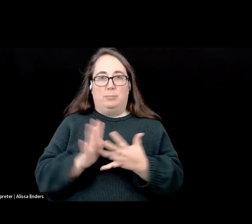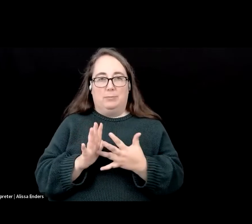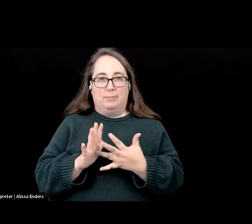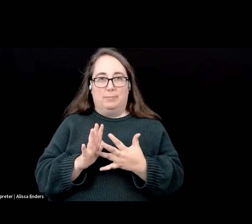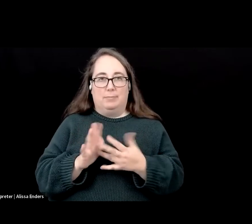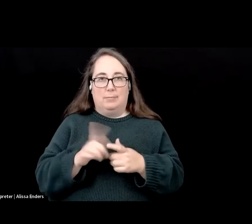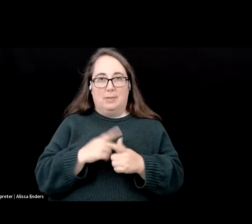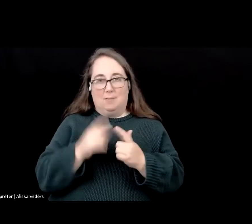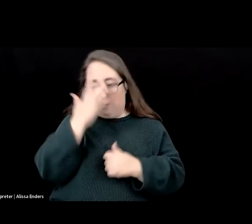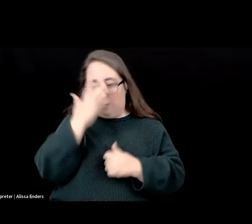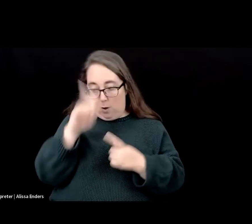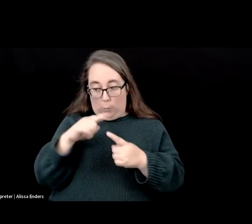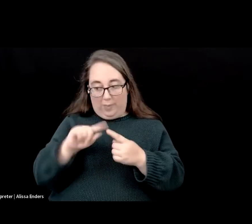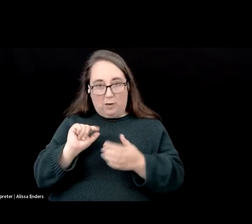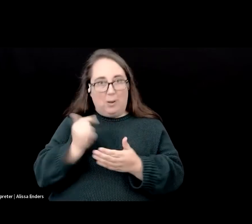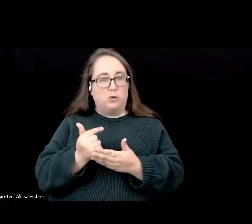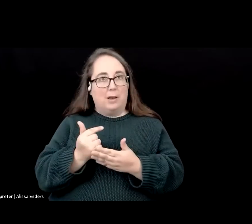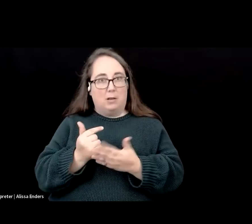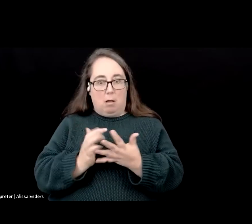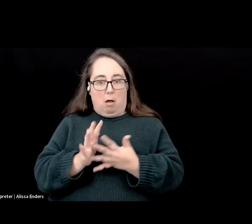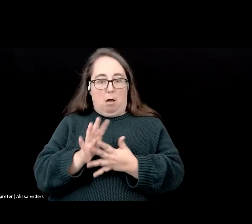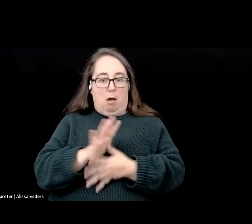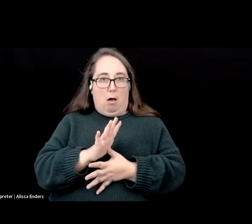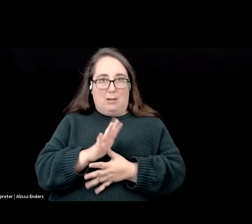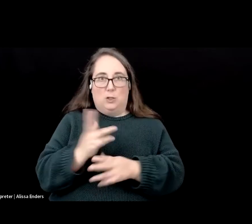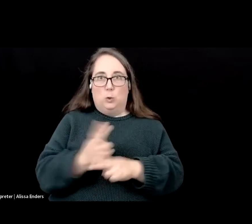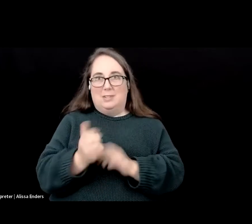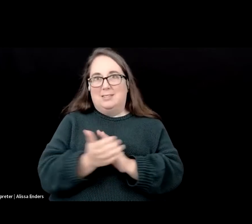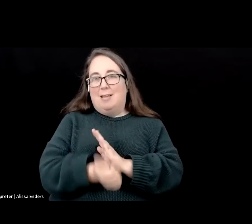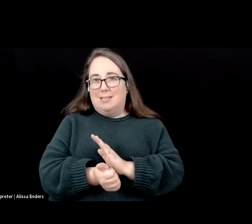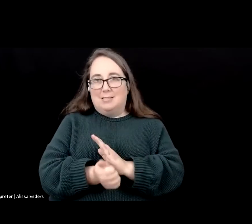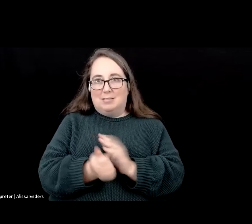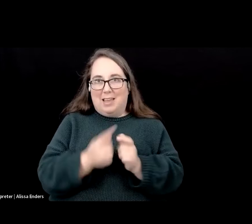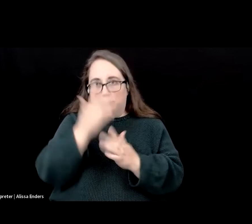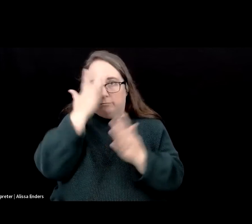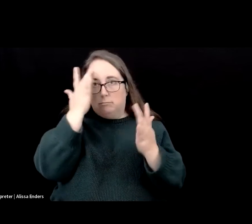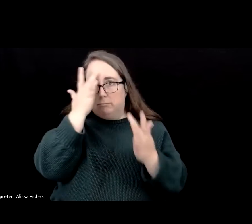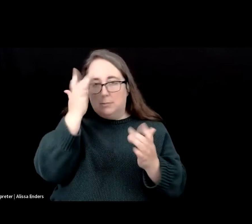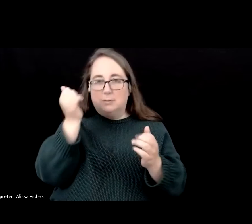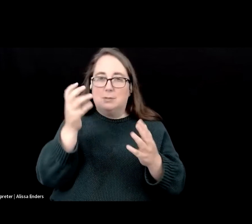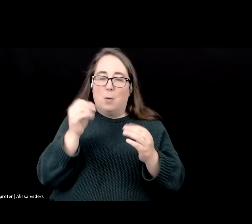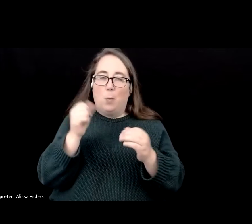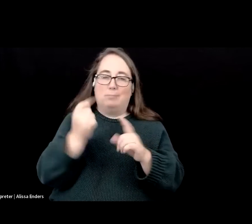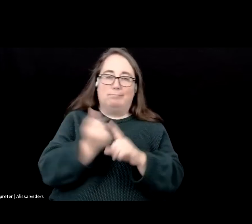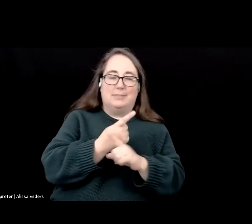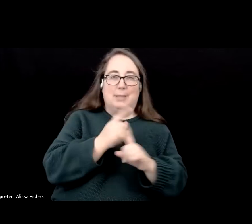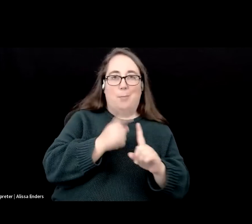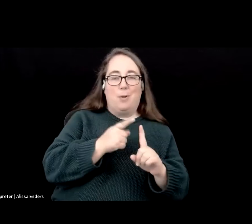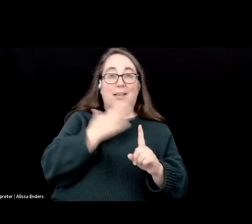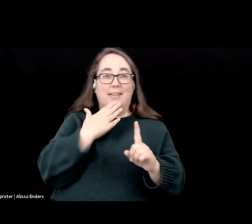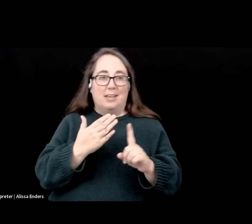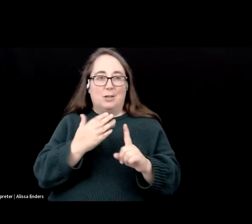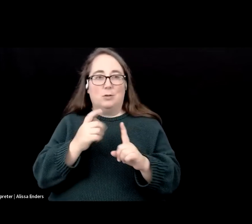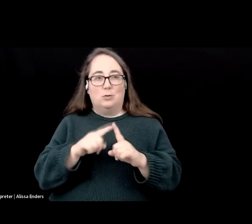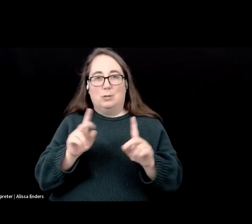they've forgotten that by the time they're graduating and are about to enact those skills, actually use those skills. So just a side point. Thank you to the